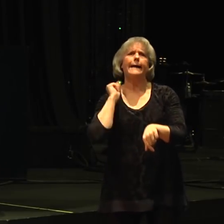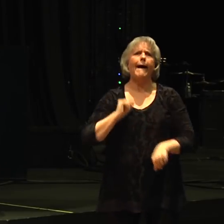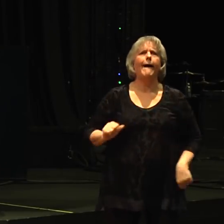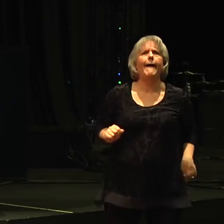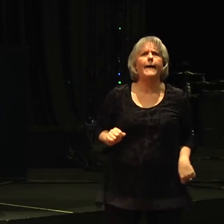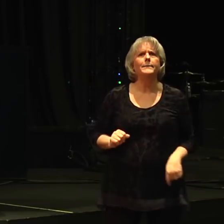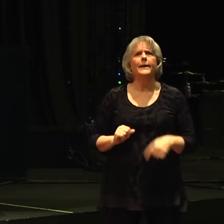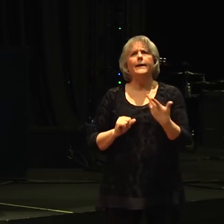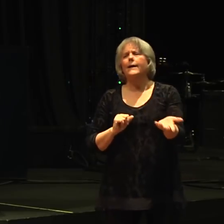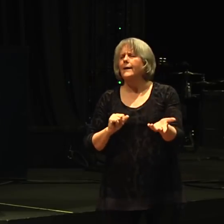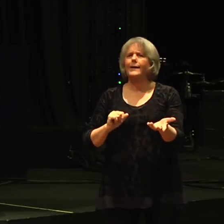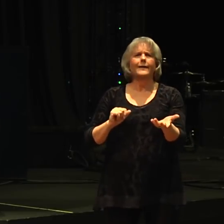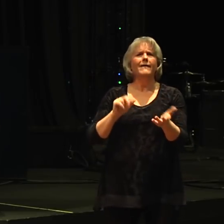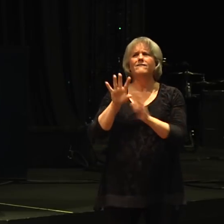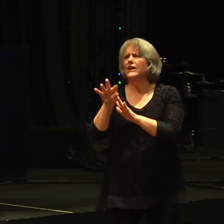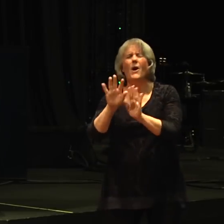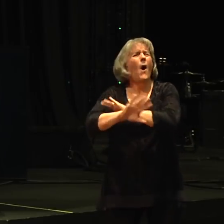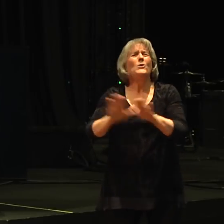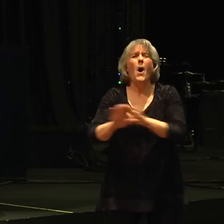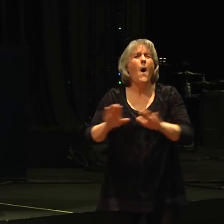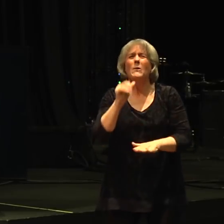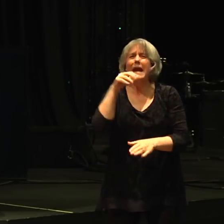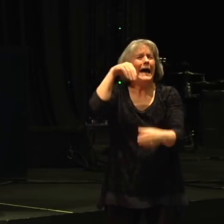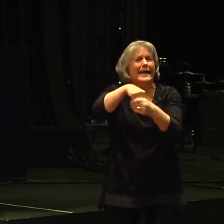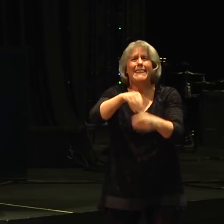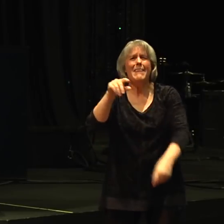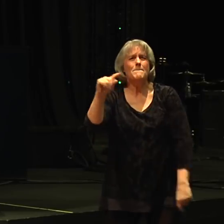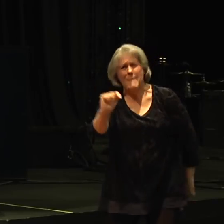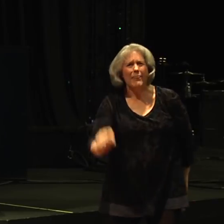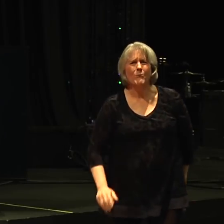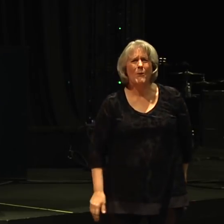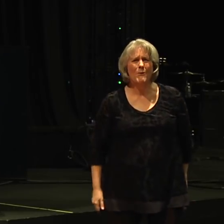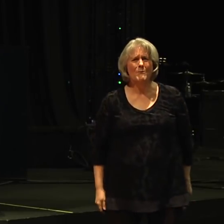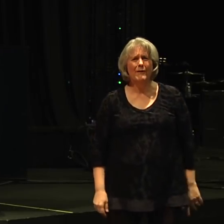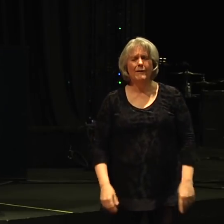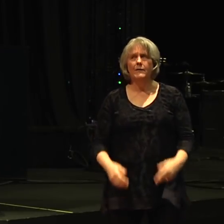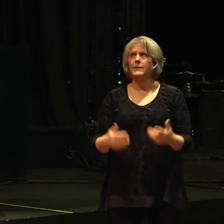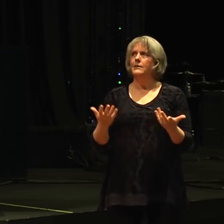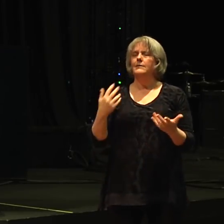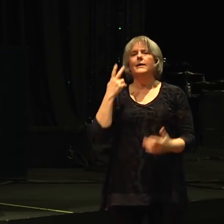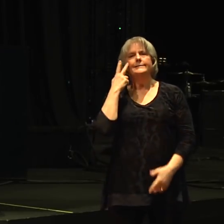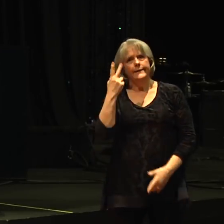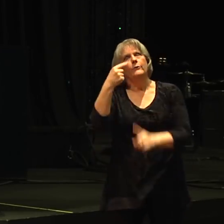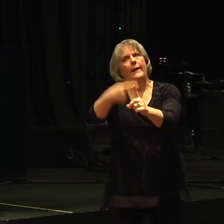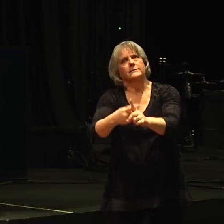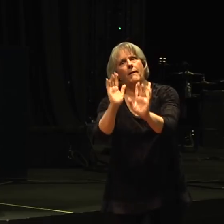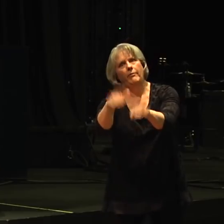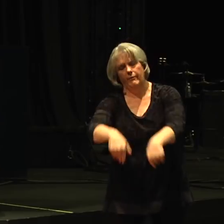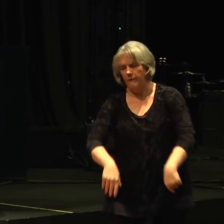Turn your audio on. Turn your video off. Now, don't take your computer into the bathroom. You know what, guys? I'll see you next month.